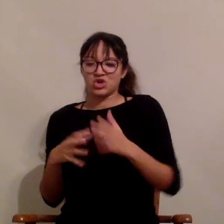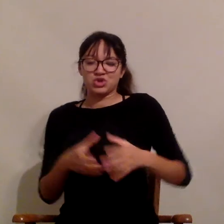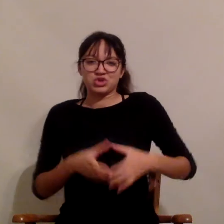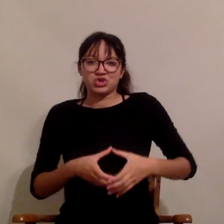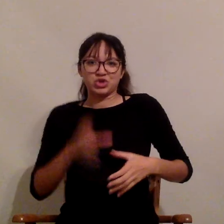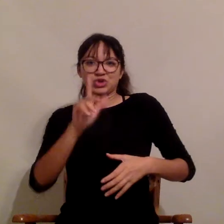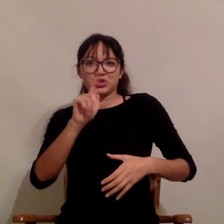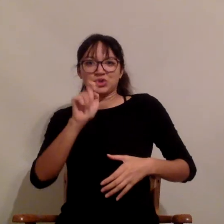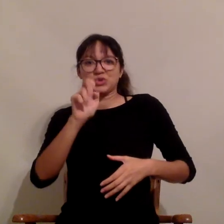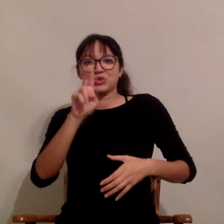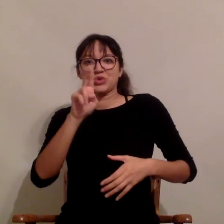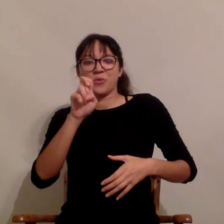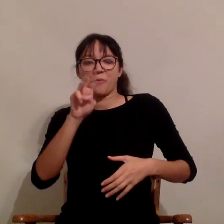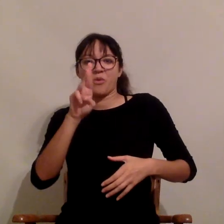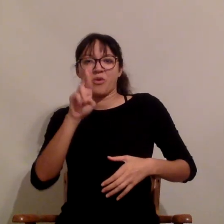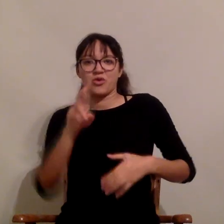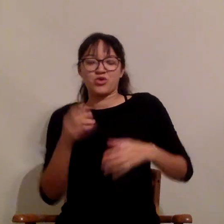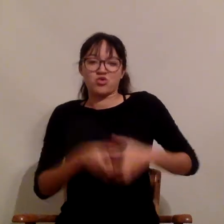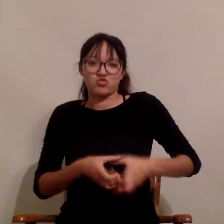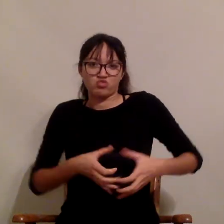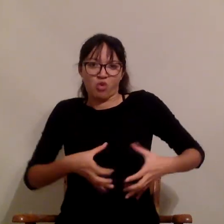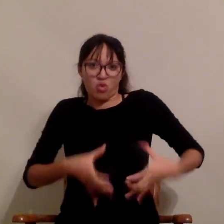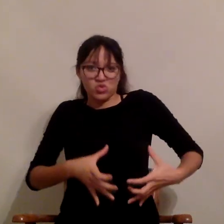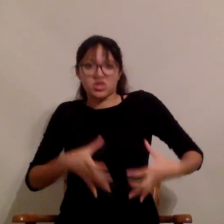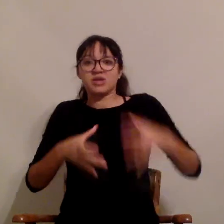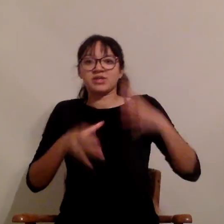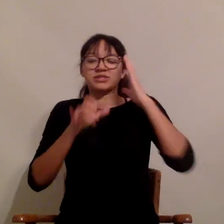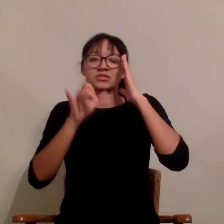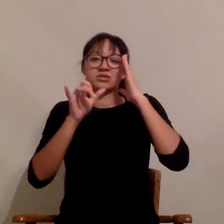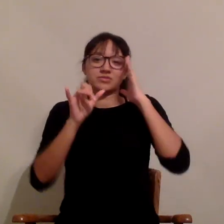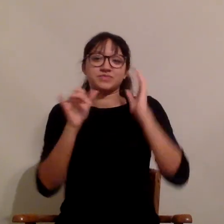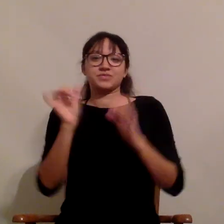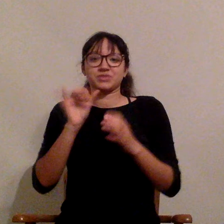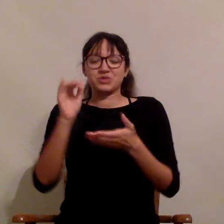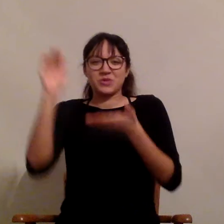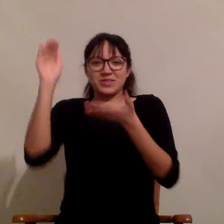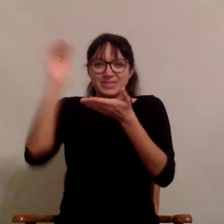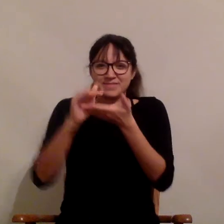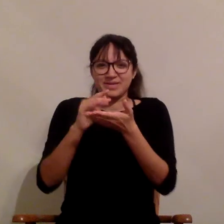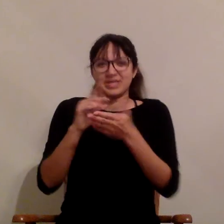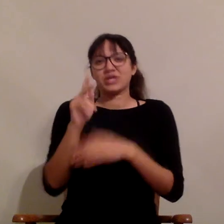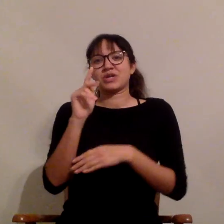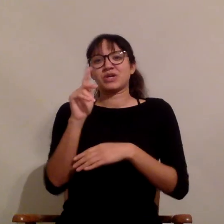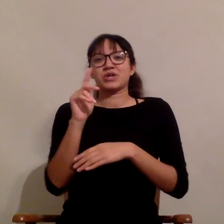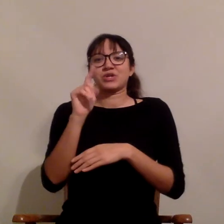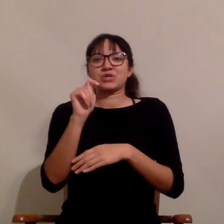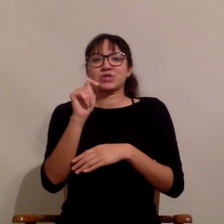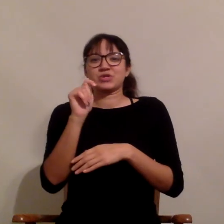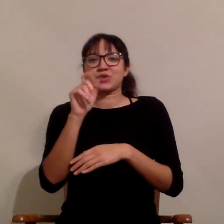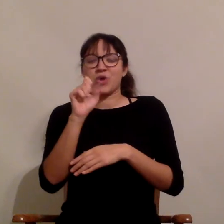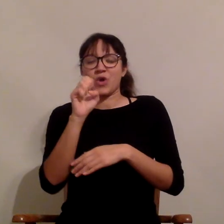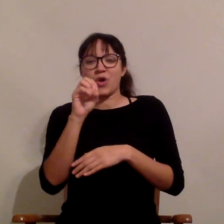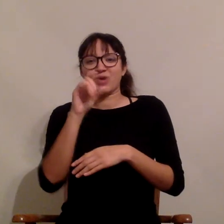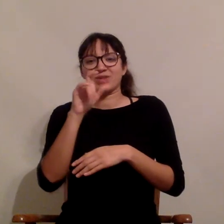engineering new anti-cancer therapeutics to limit toxicity and to reduce drug resistance. And we